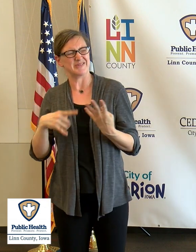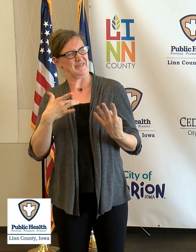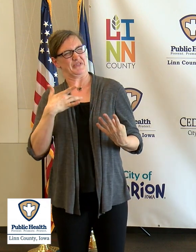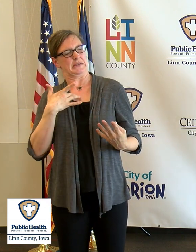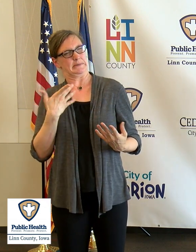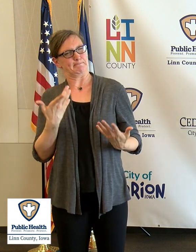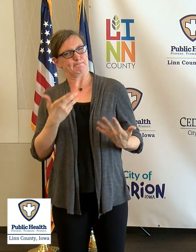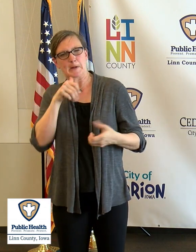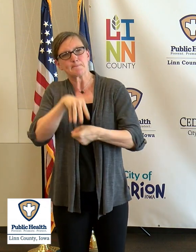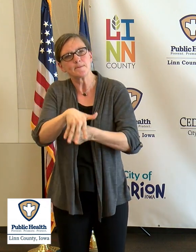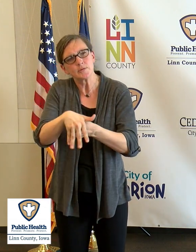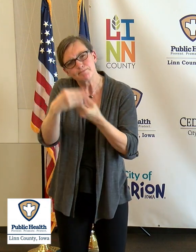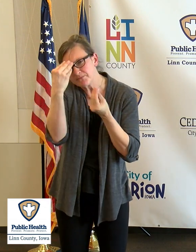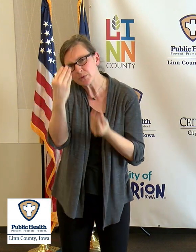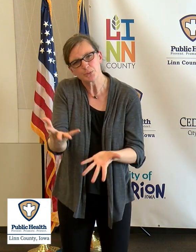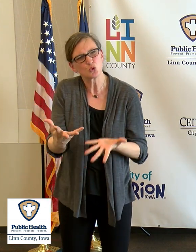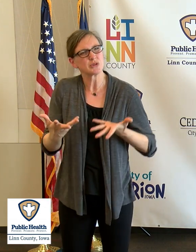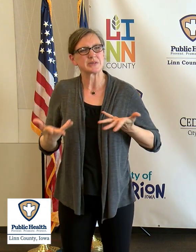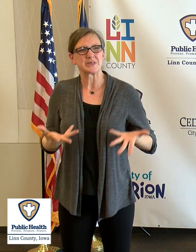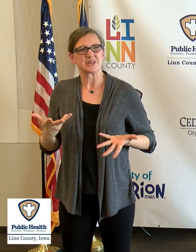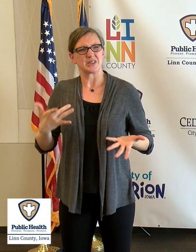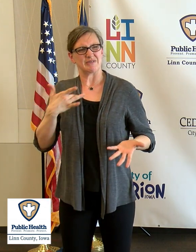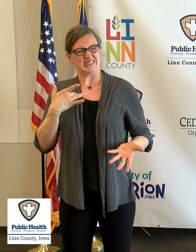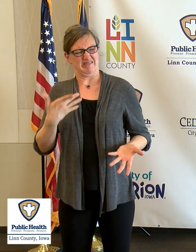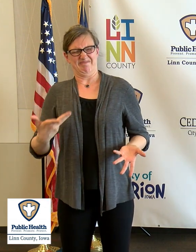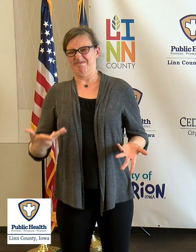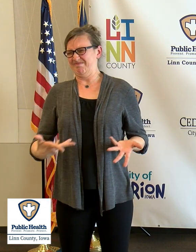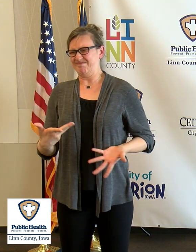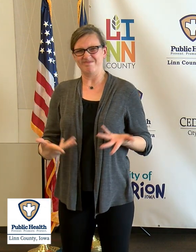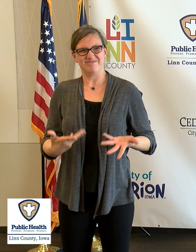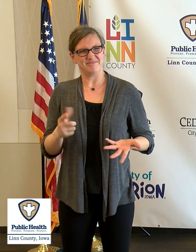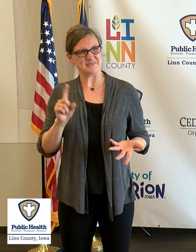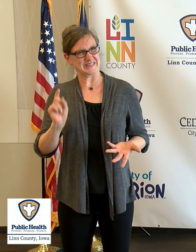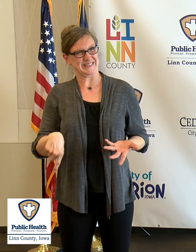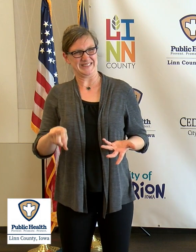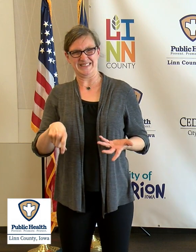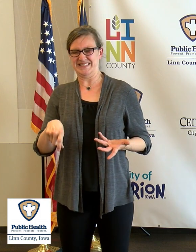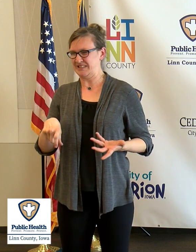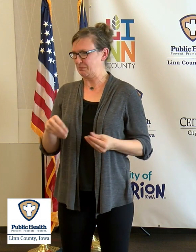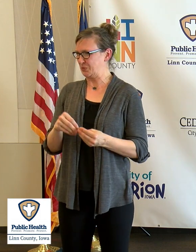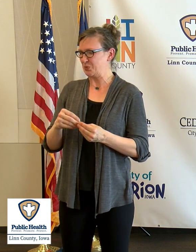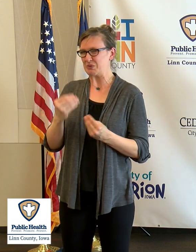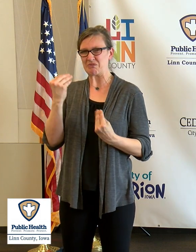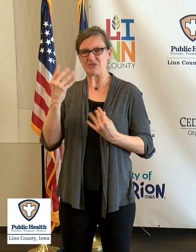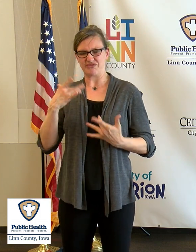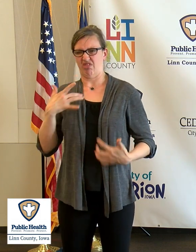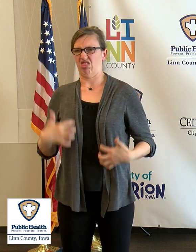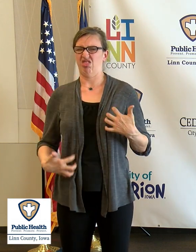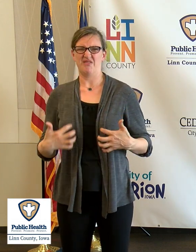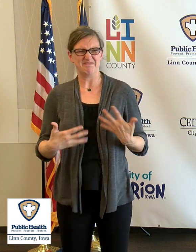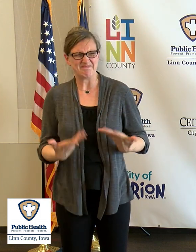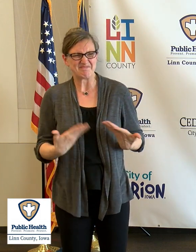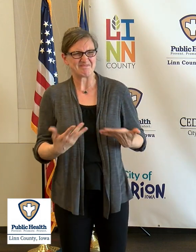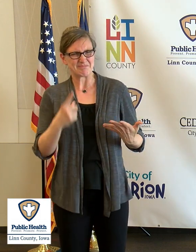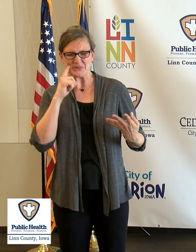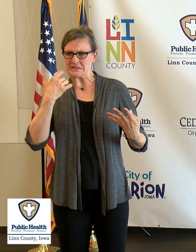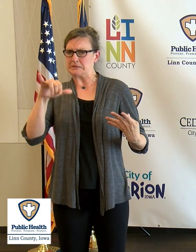I'm struggling personally to figure out how capping these